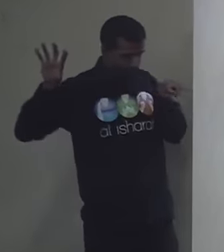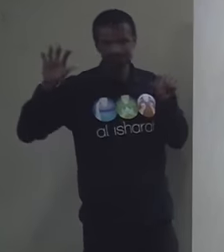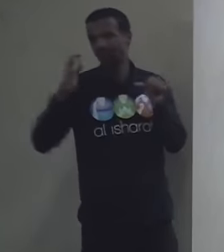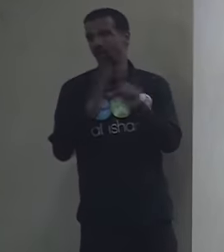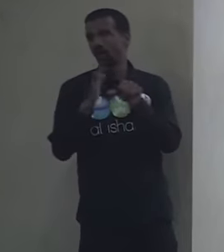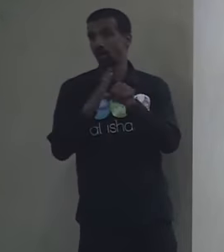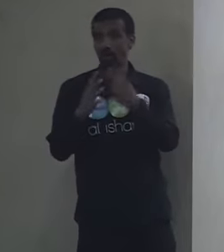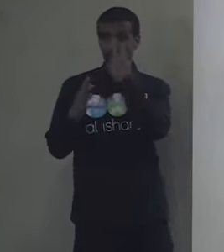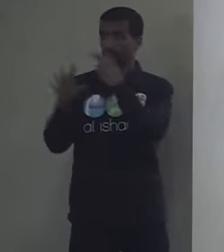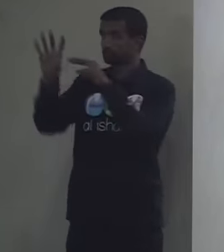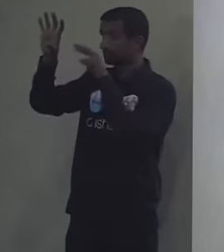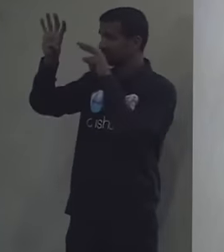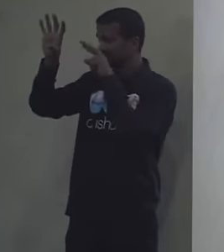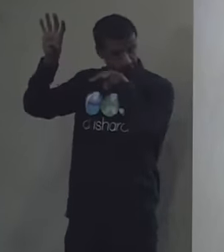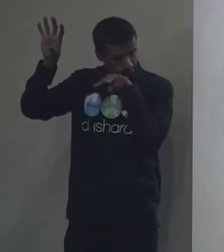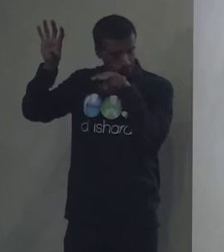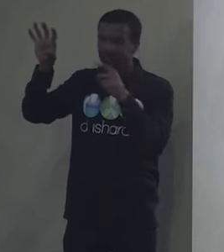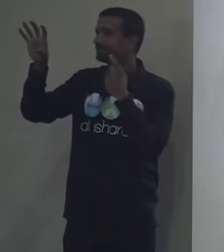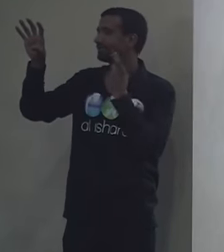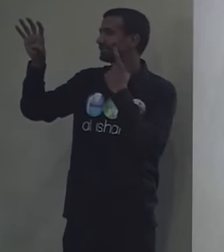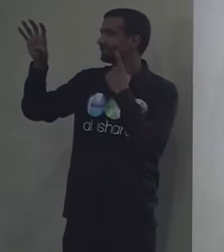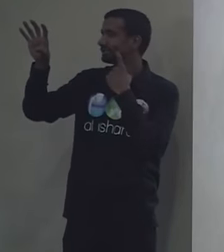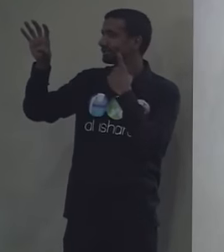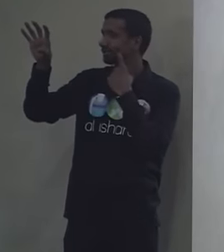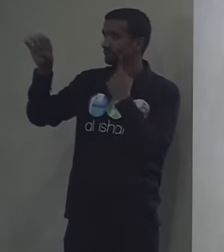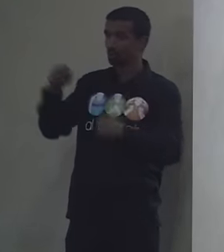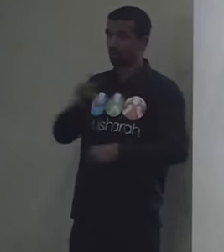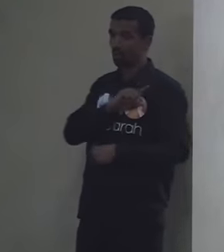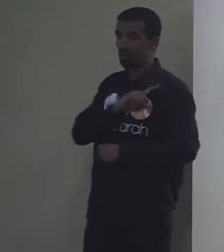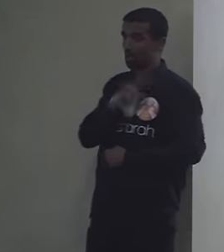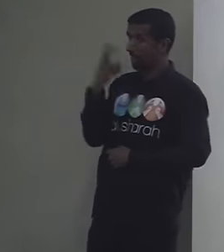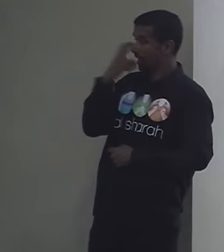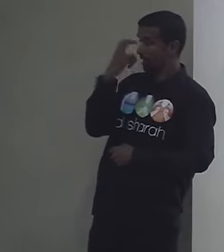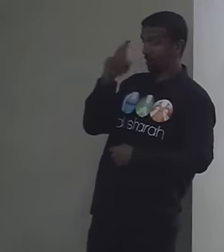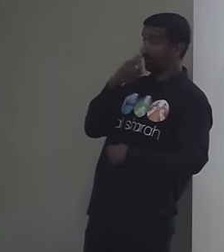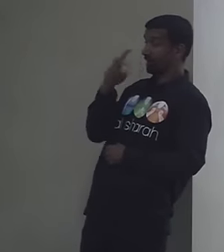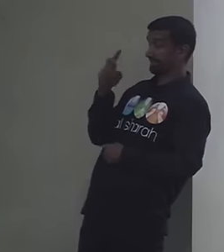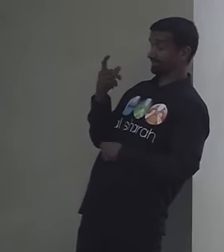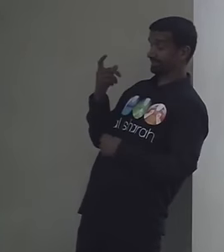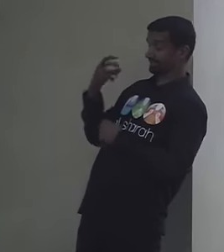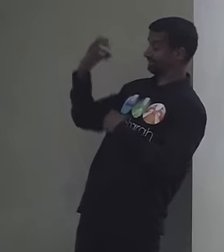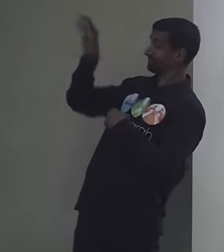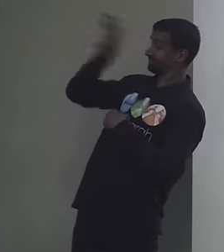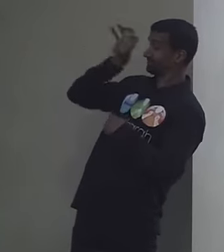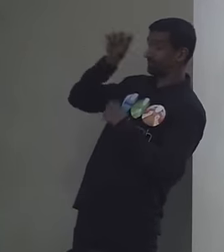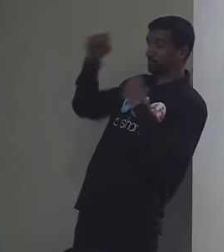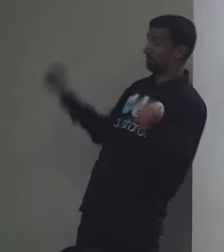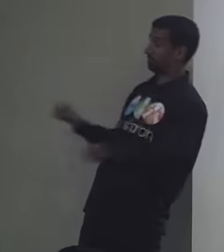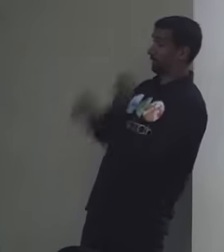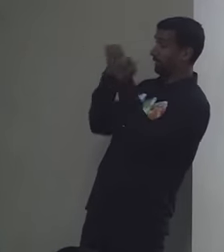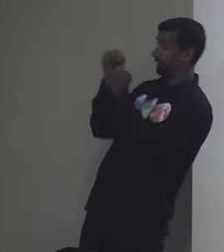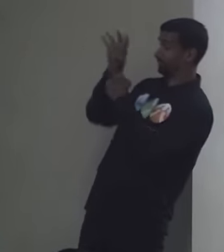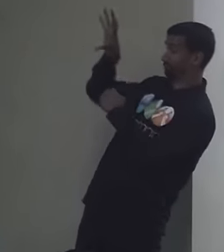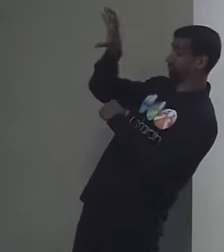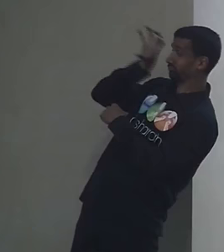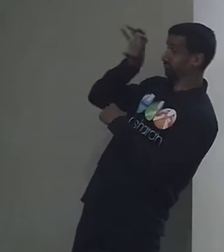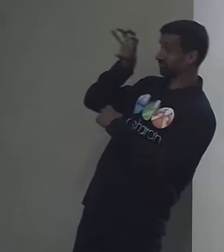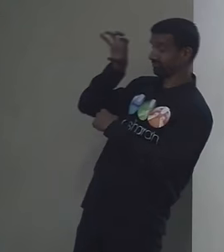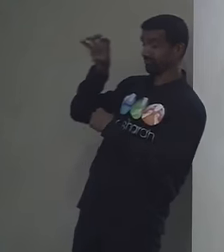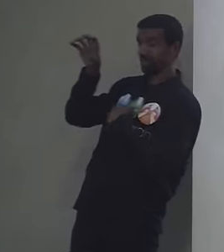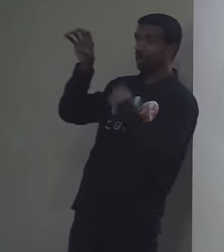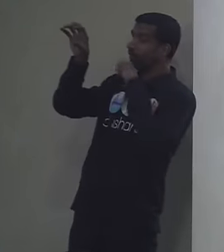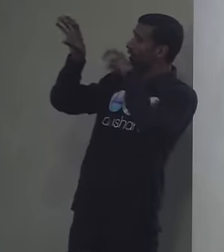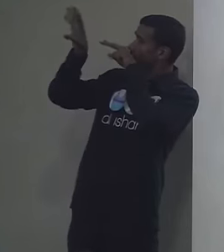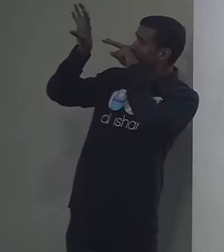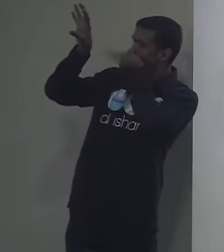is glazing to the eye or difficult for the eye to handle, then we can close our eyes or move the eyes. Allah Azza wa Jalla is saying, you have